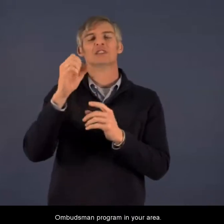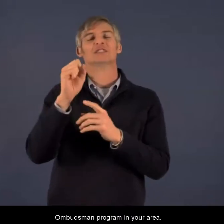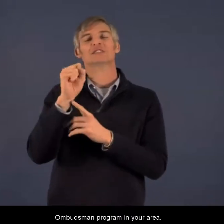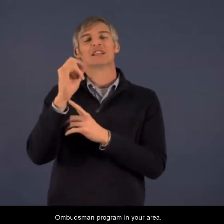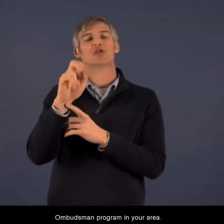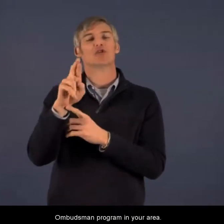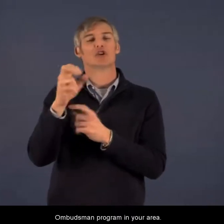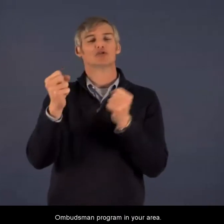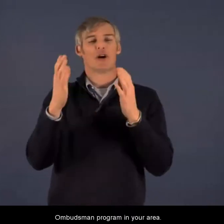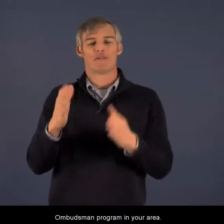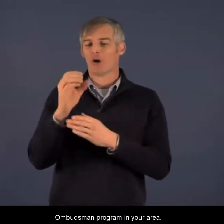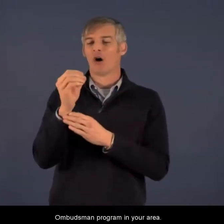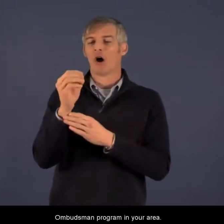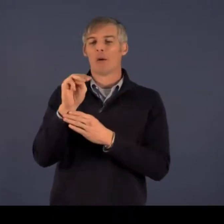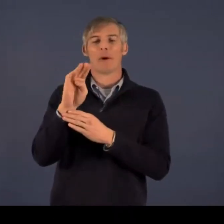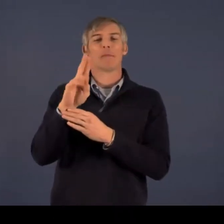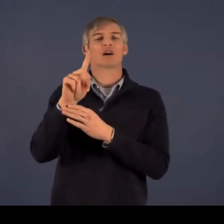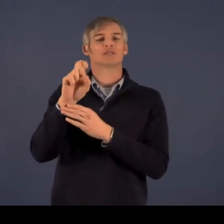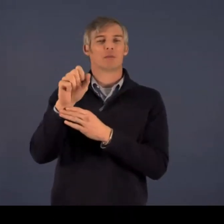Ombudsman program in your area.